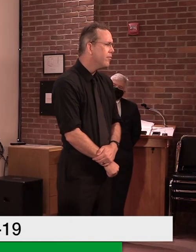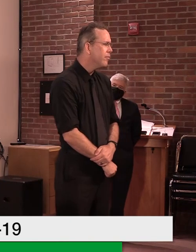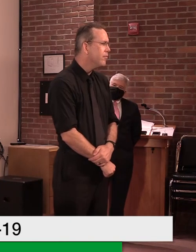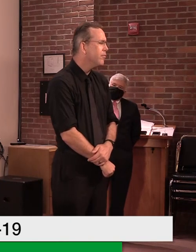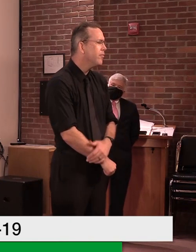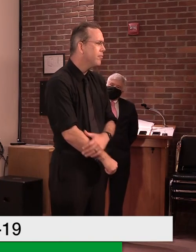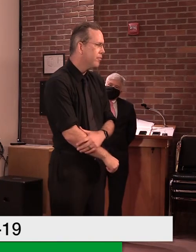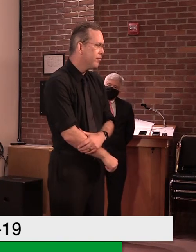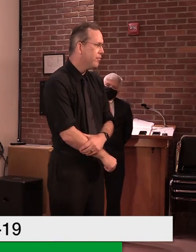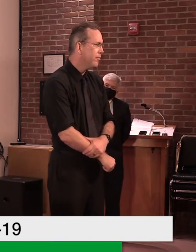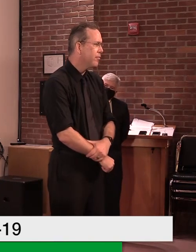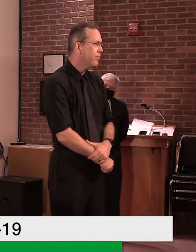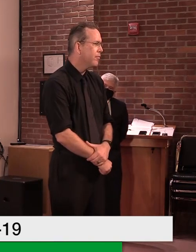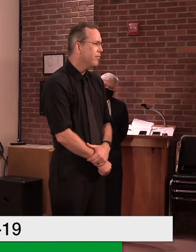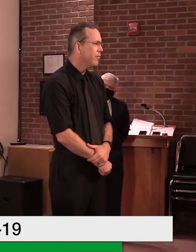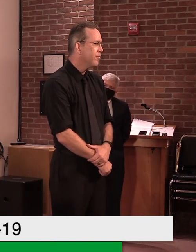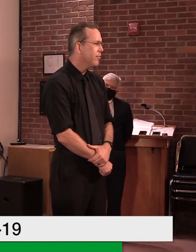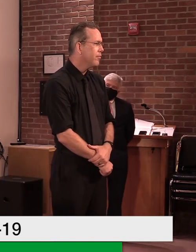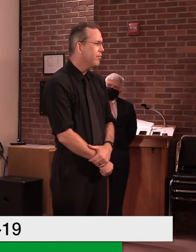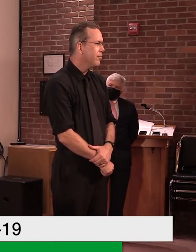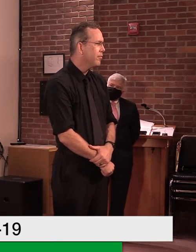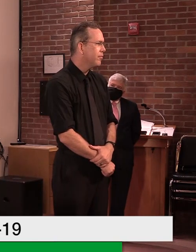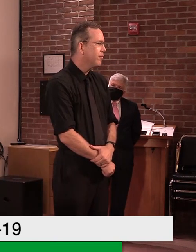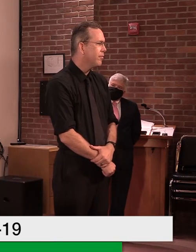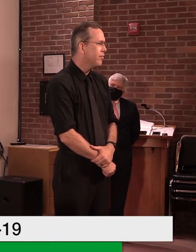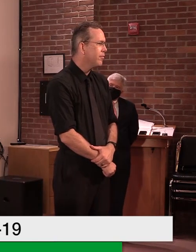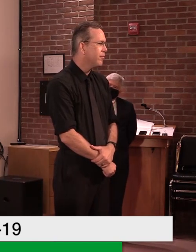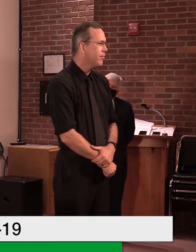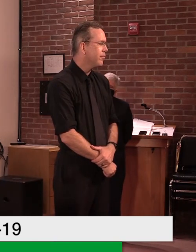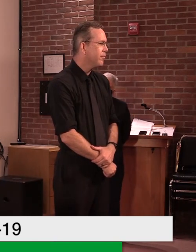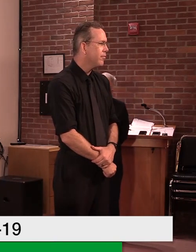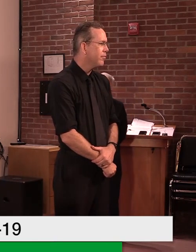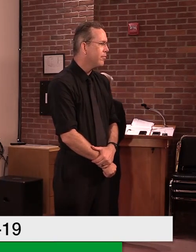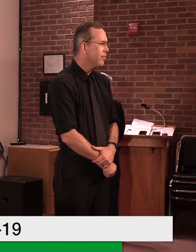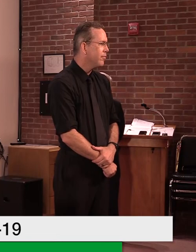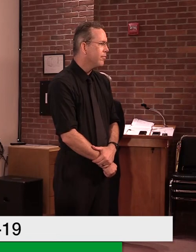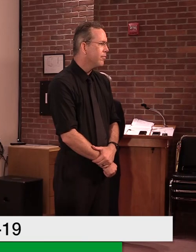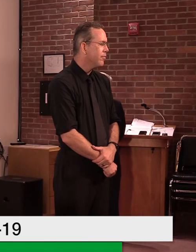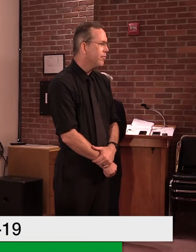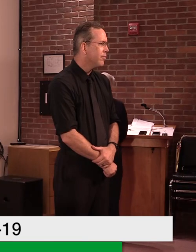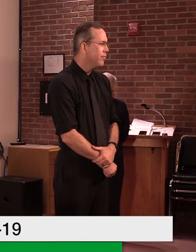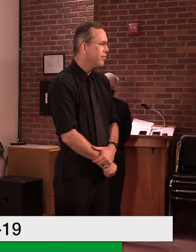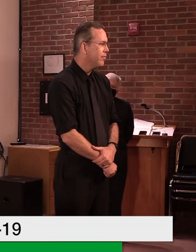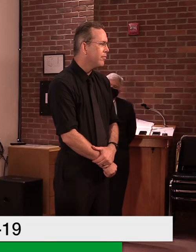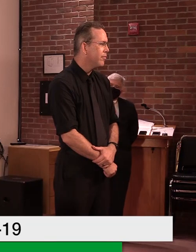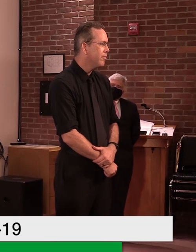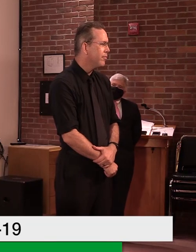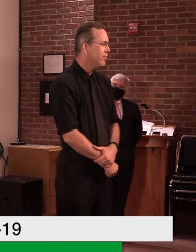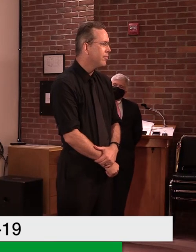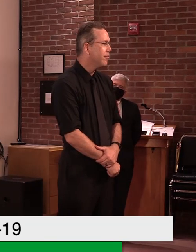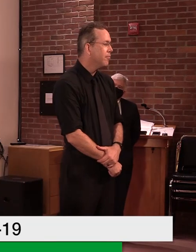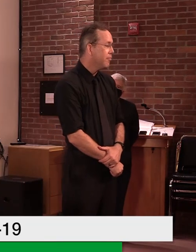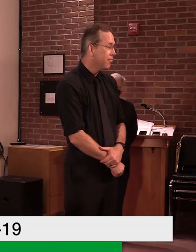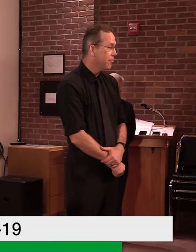obviously the fall season coming up with football, and you know, but other things like drama and other close